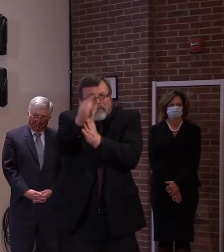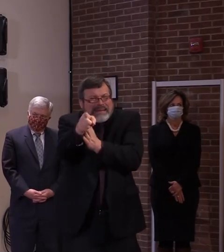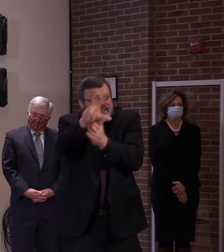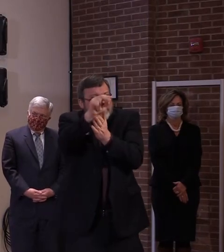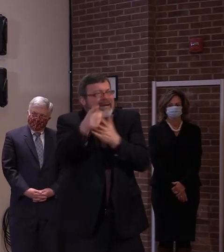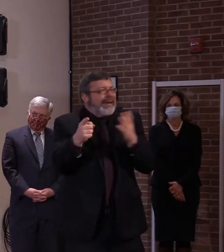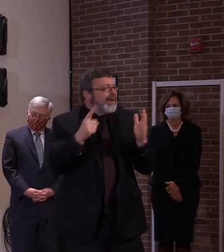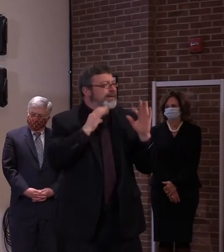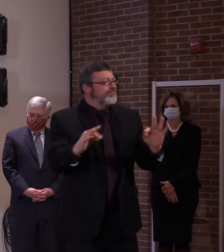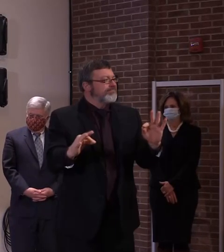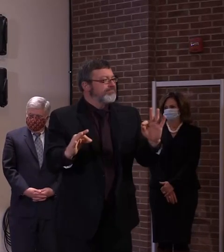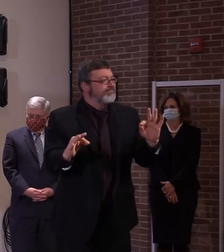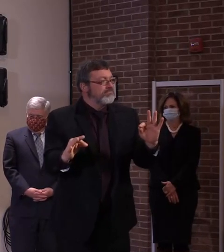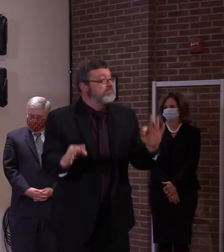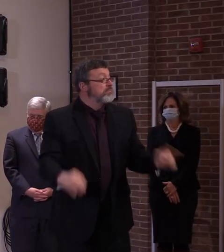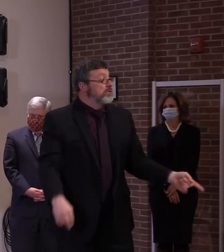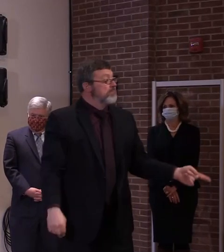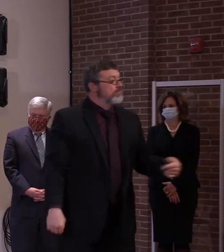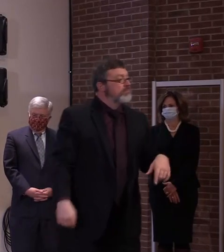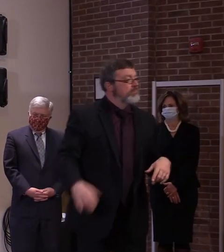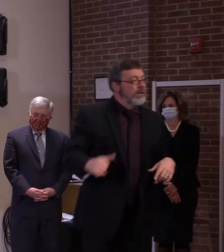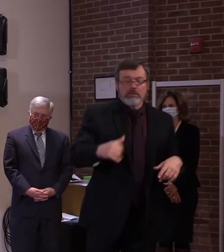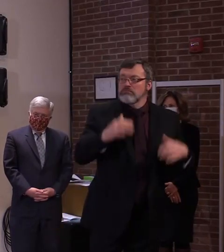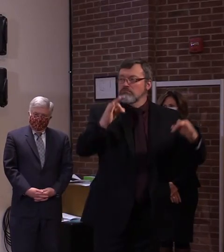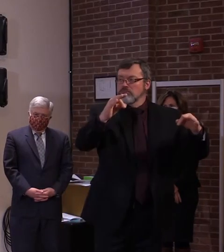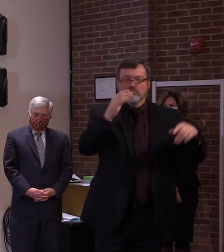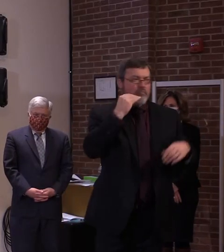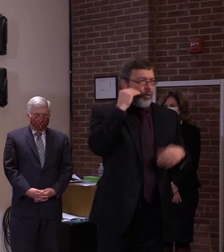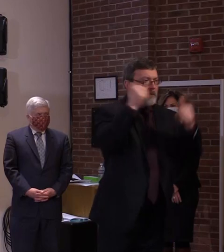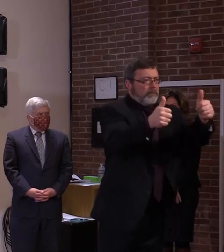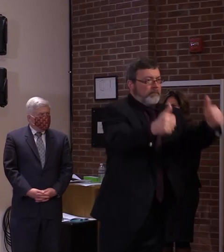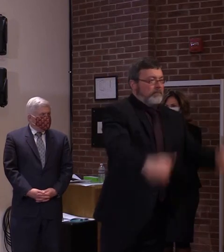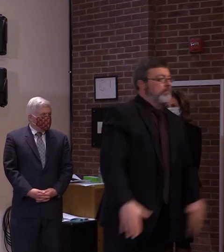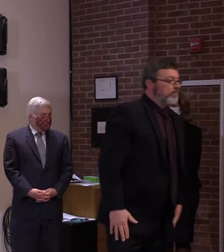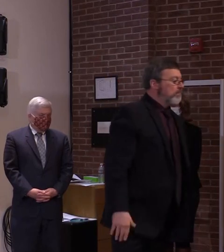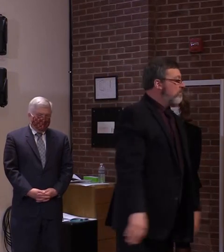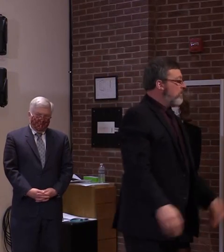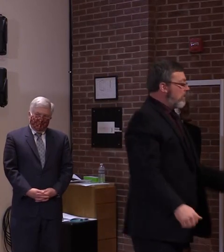Great, thank you very much. Tim McQuiston, Vermont Business